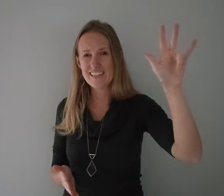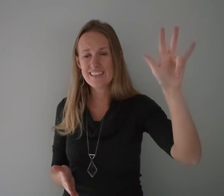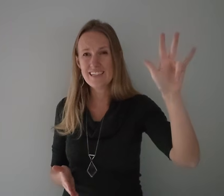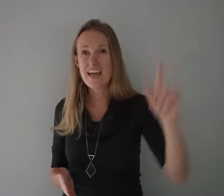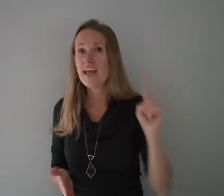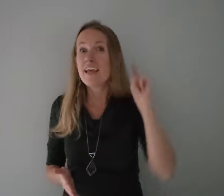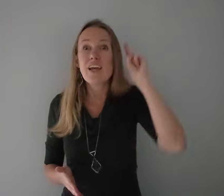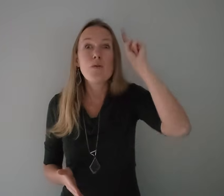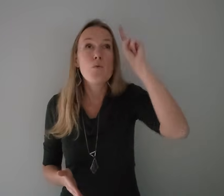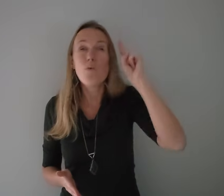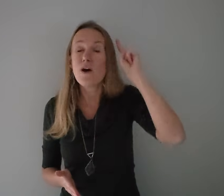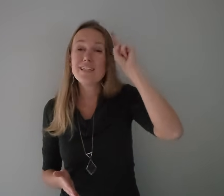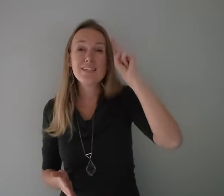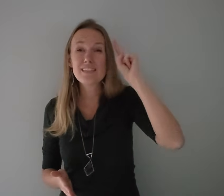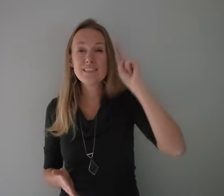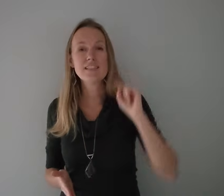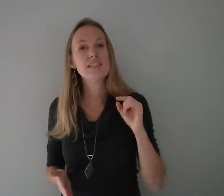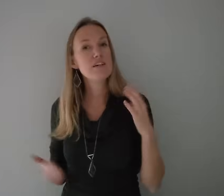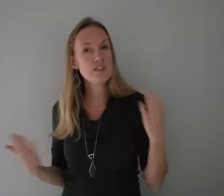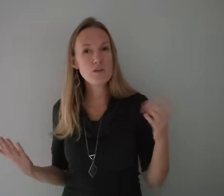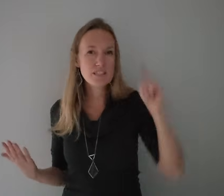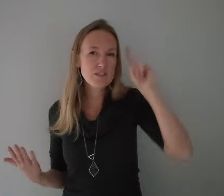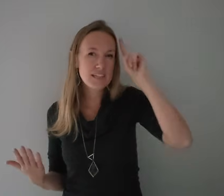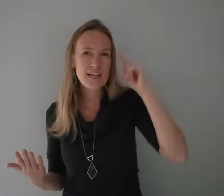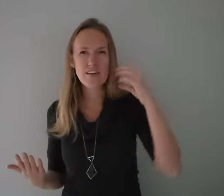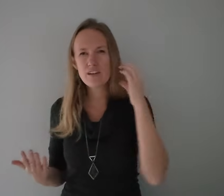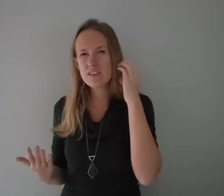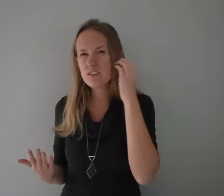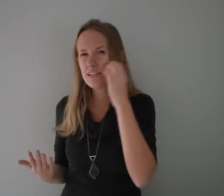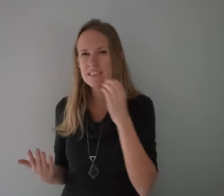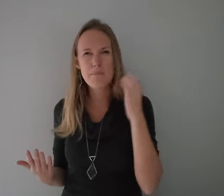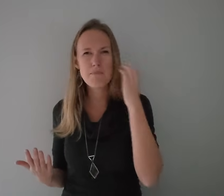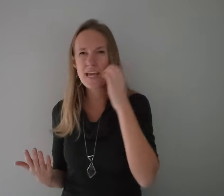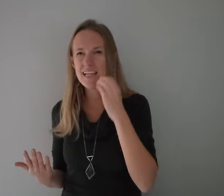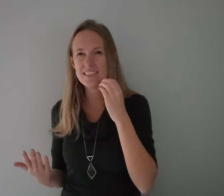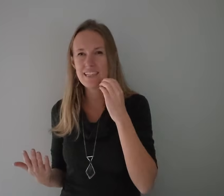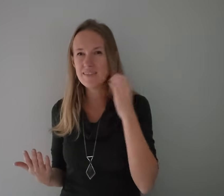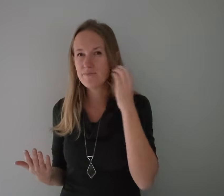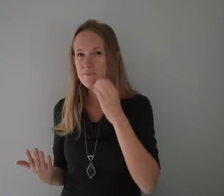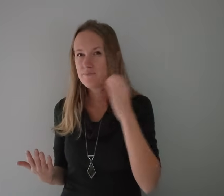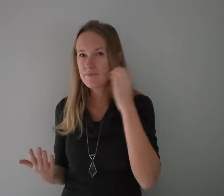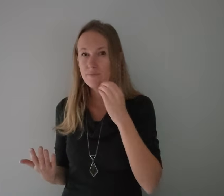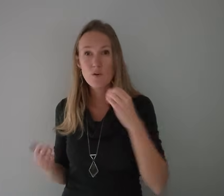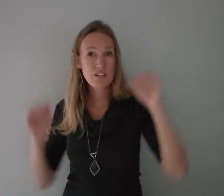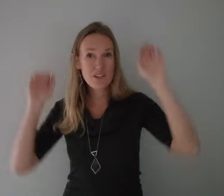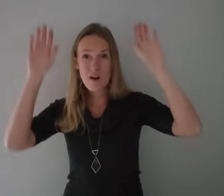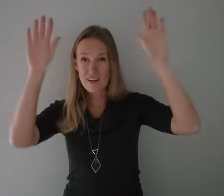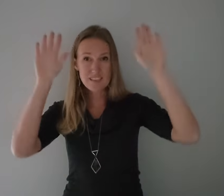righteousness and wonders. Now, if you don't want to do it like that, you could also do his amazing, or you can do awesome